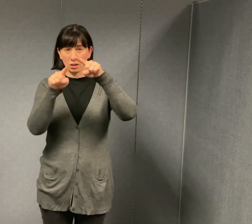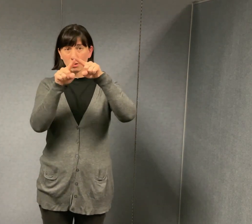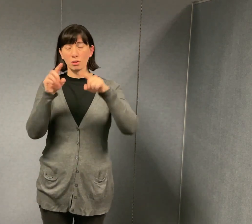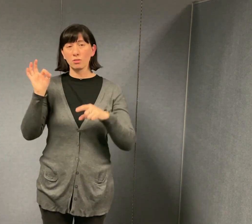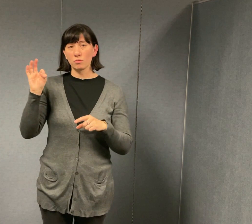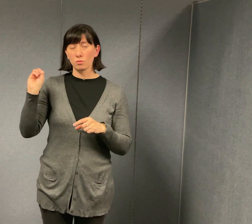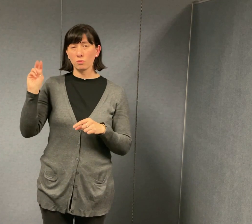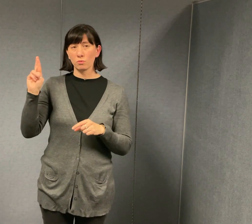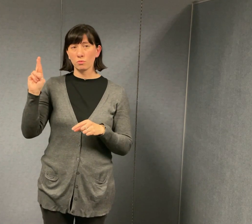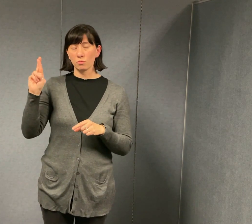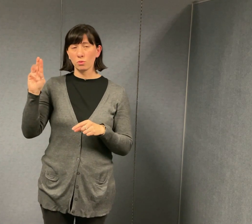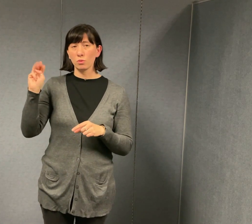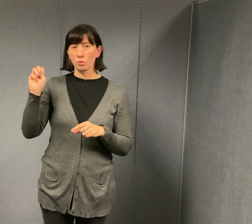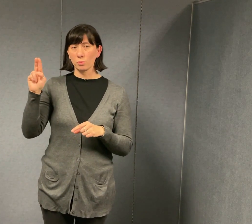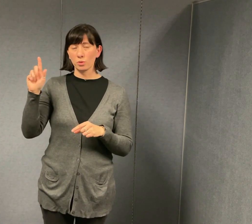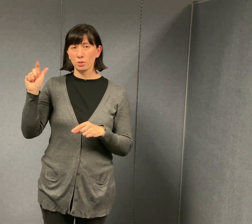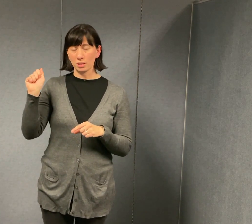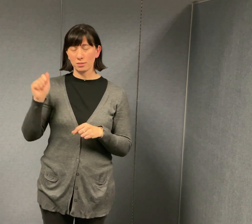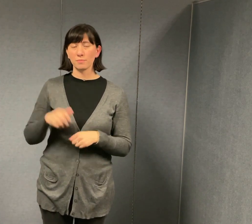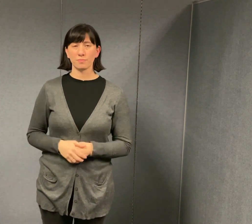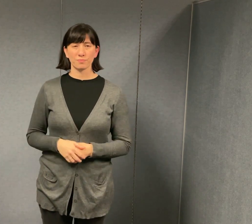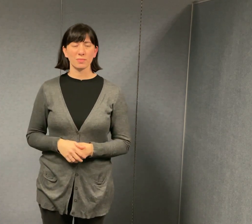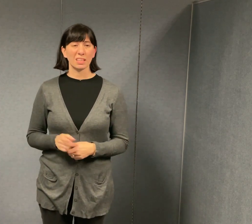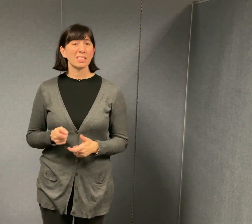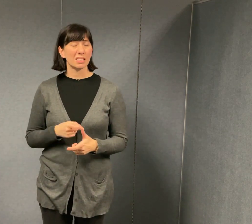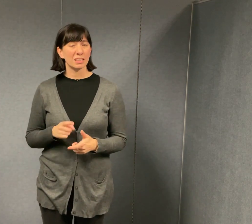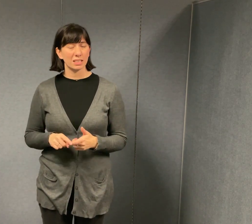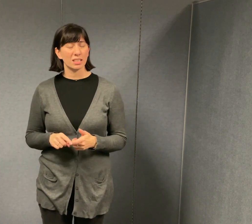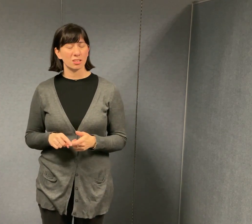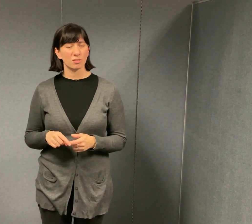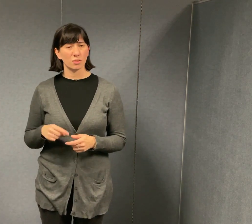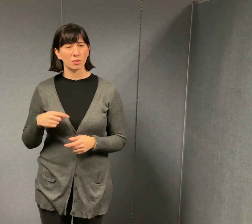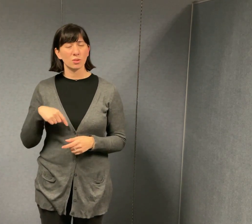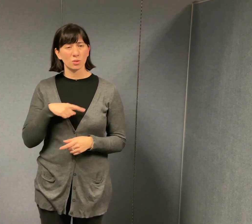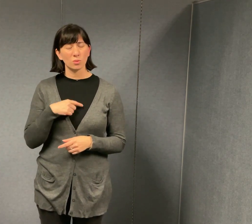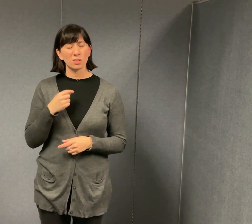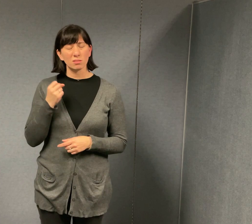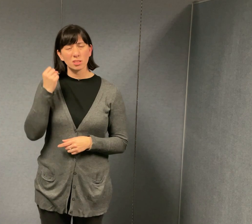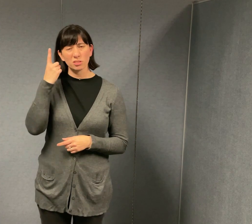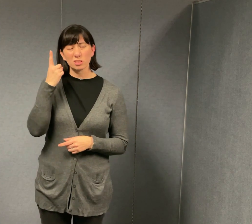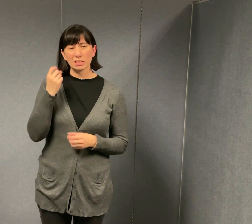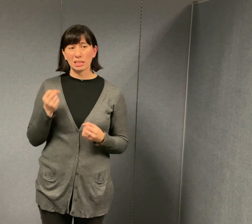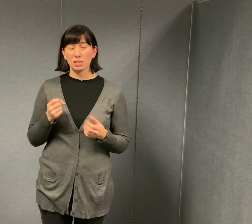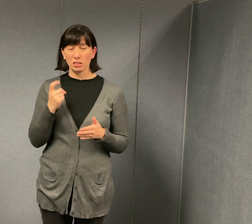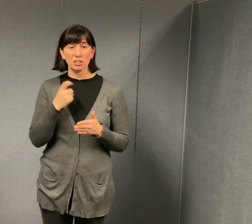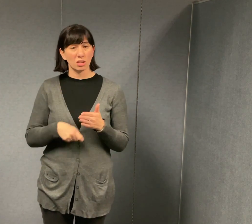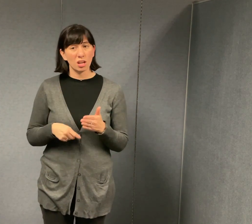Then we'll have a pretty good idea of how much Mr. Jones will have to pay for all the materials.